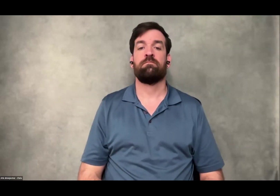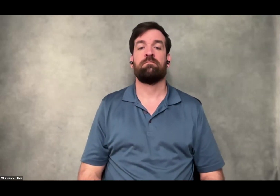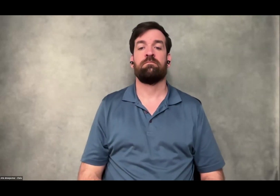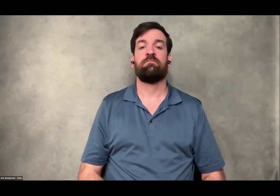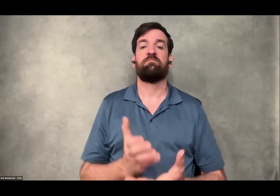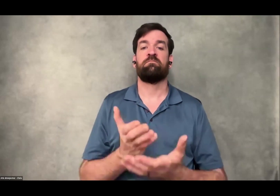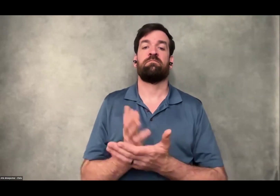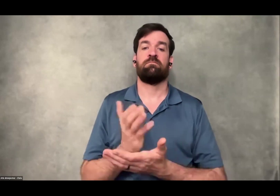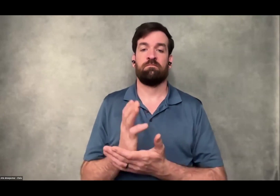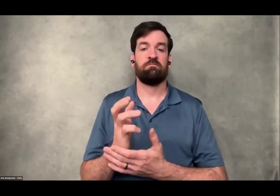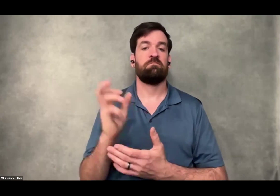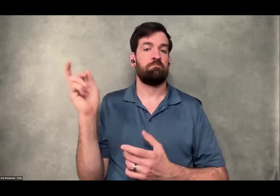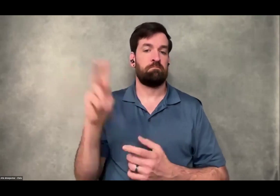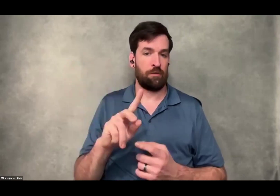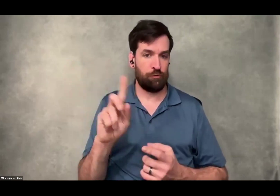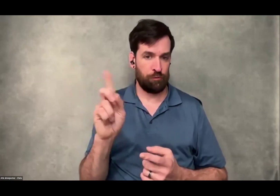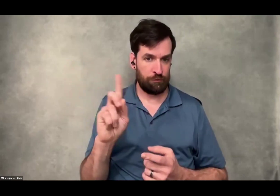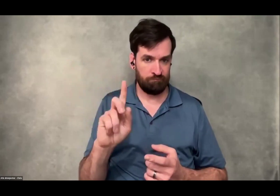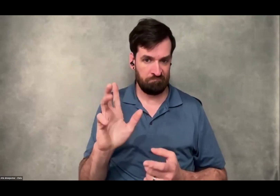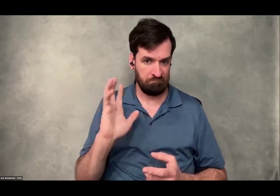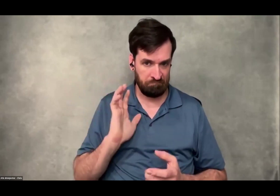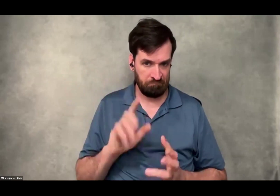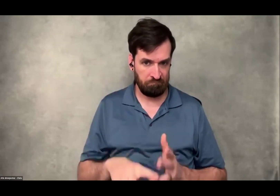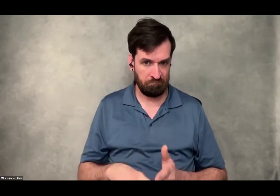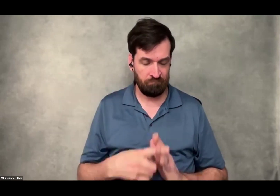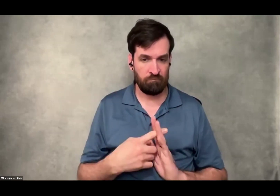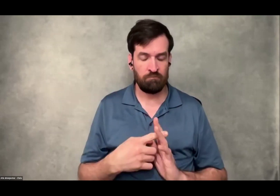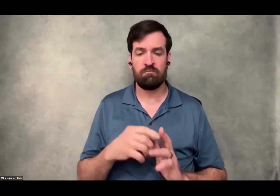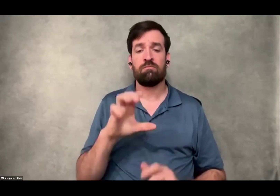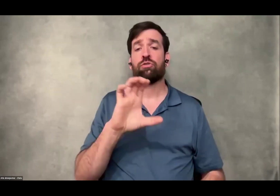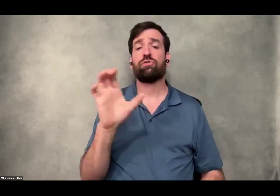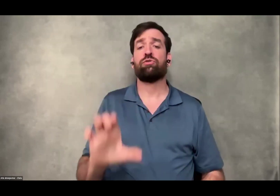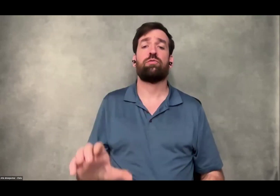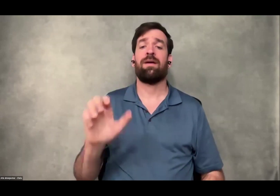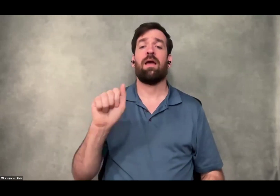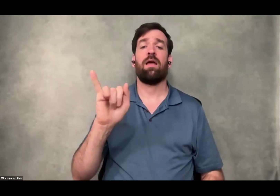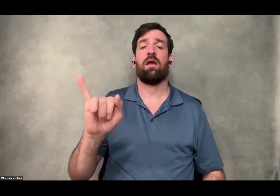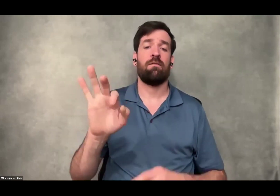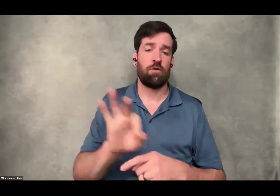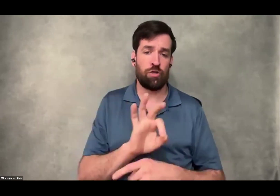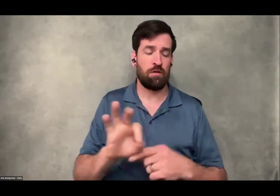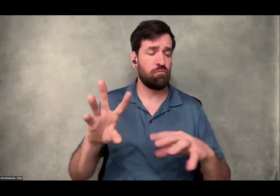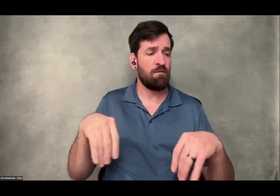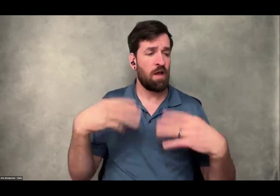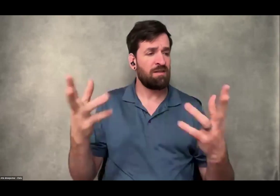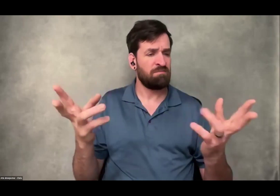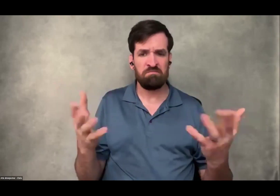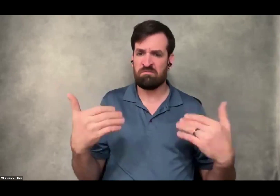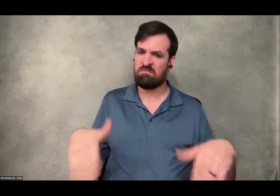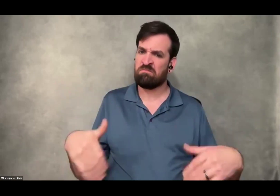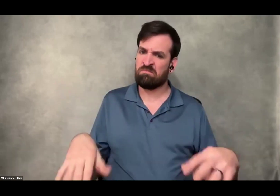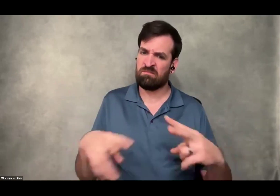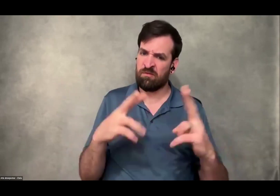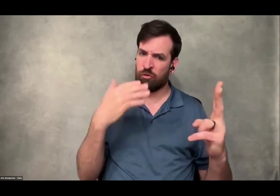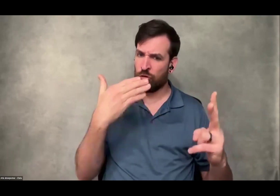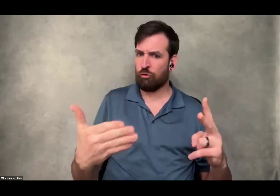All right, back to where I was. So the Zoom AI functionality provides a very good